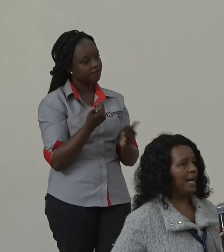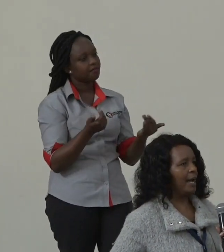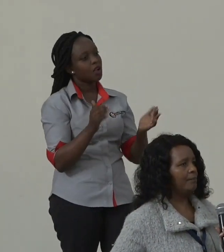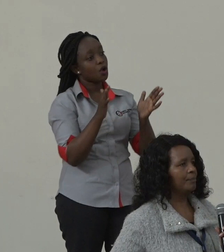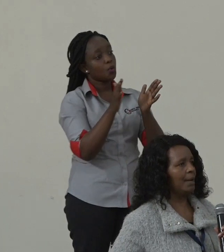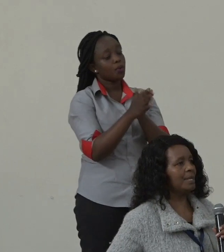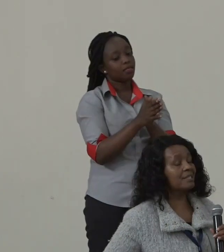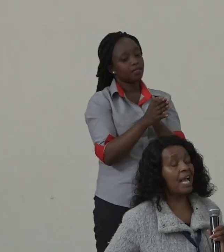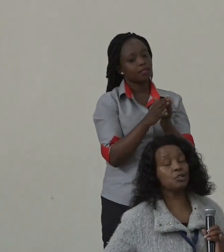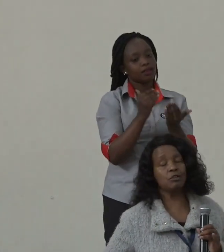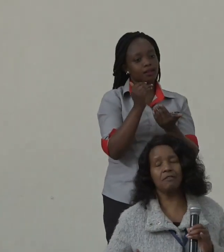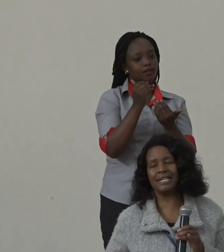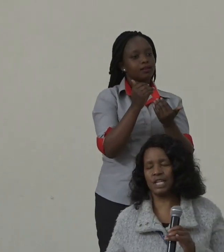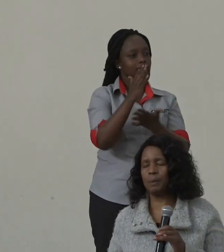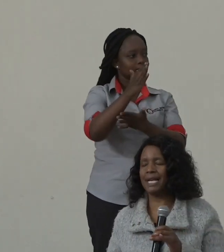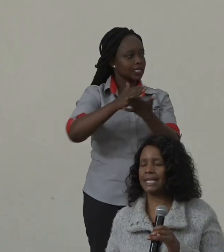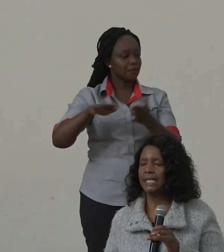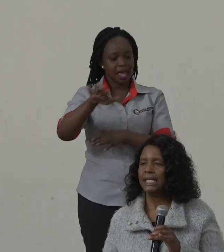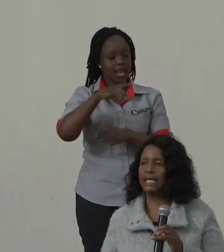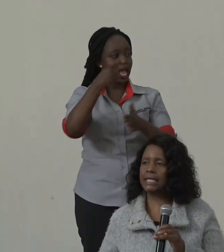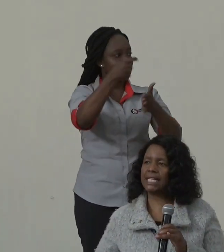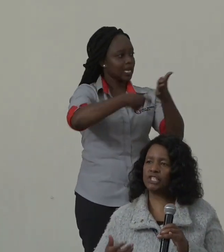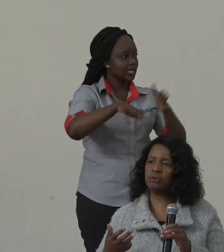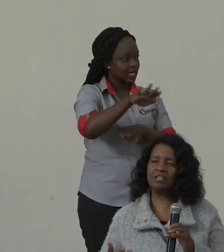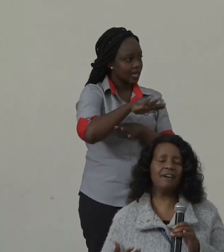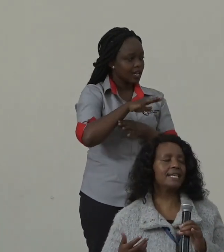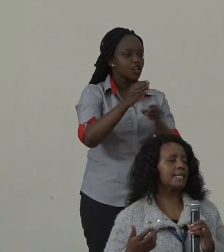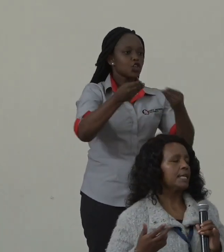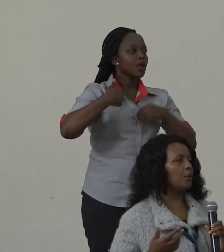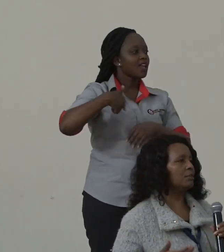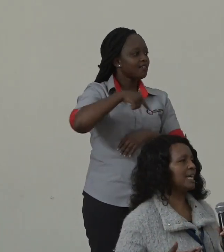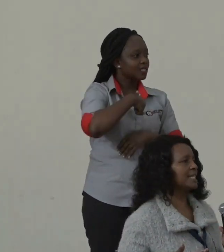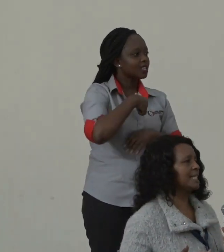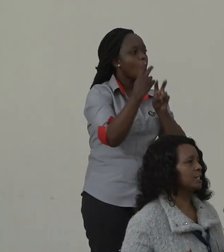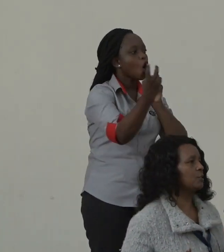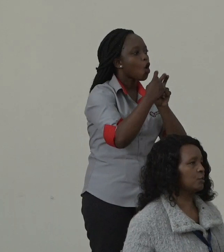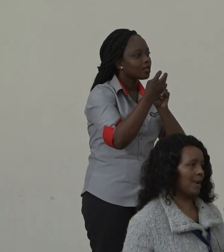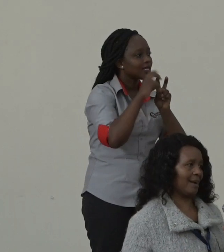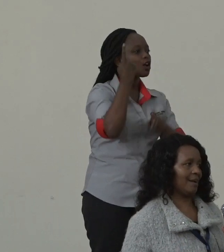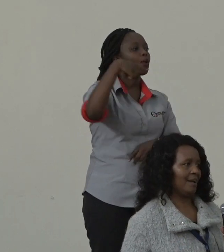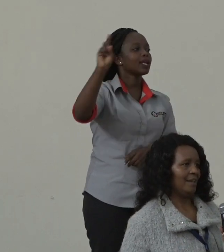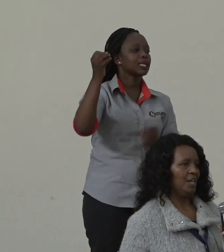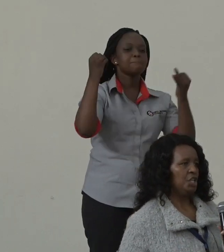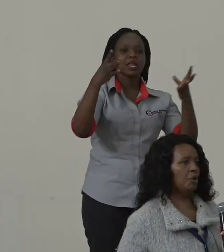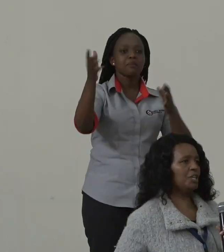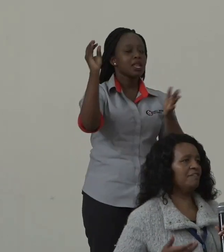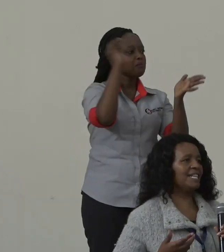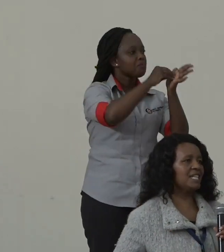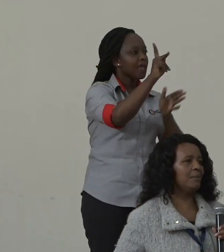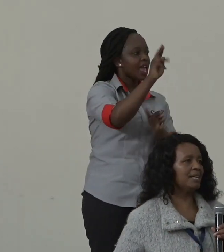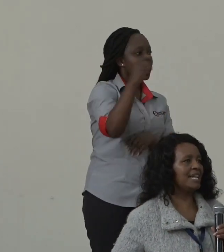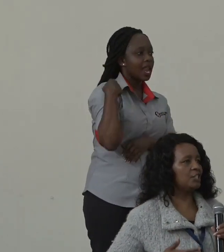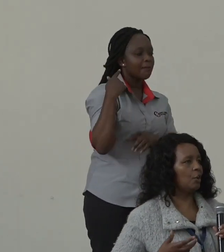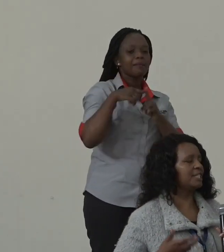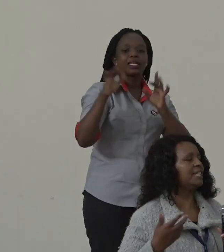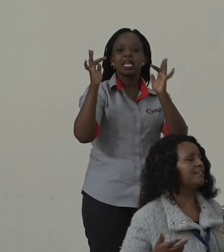with a big section of our taxpayers is that you give us contacts that don't work. You give us